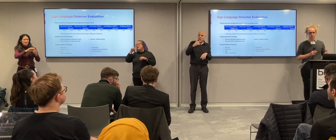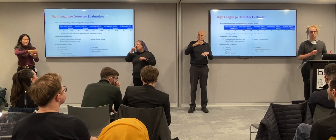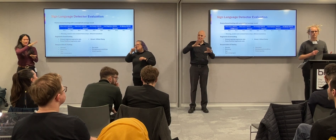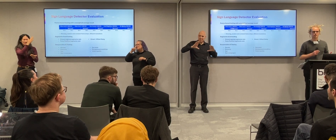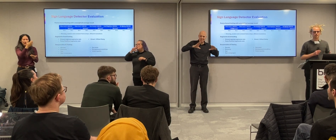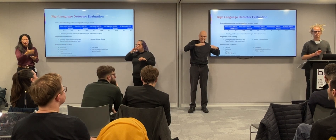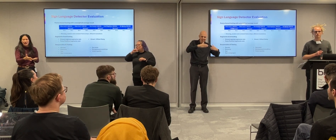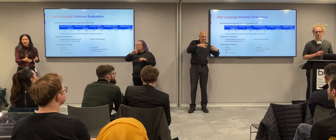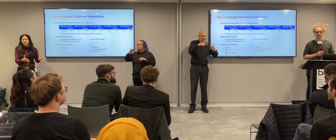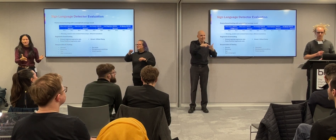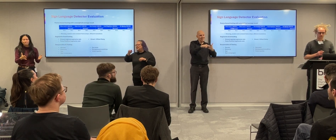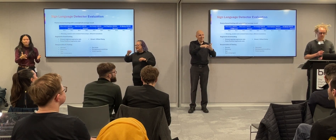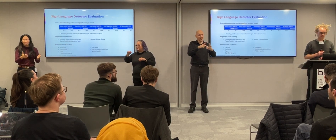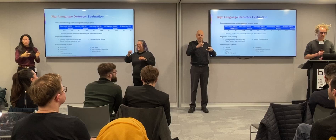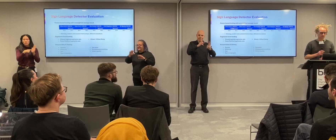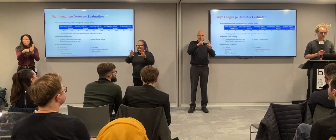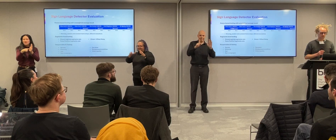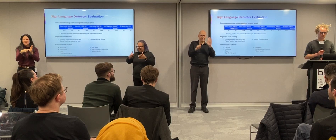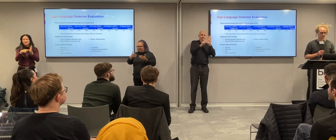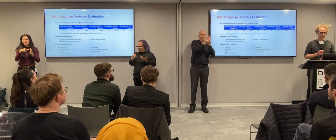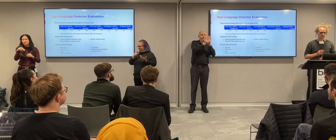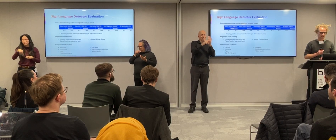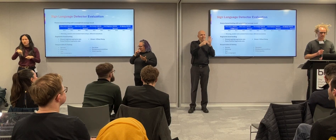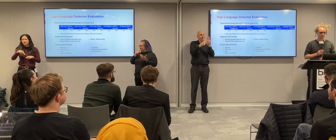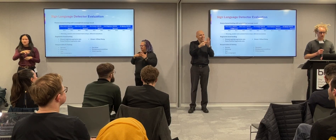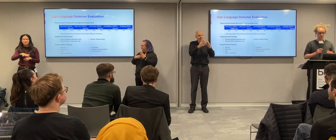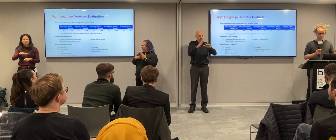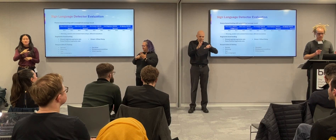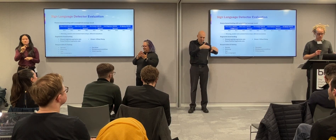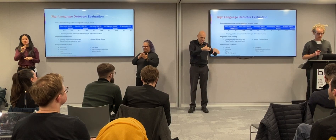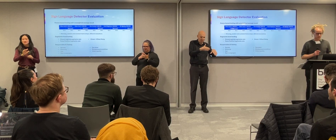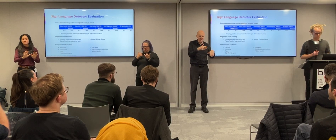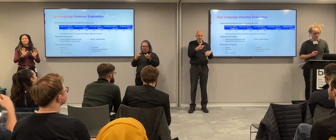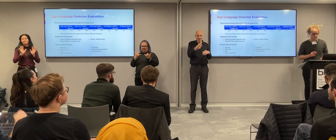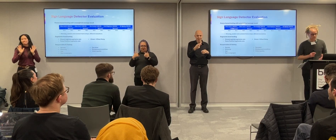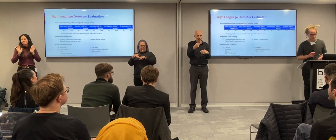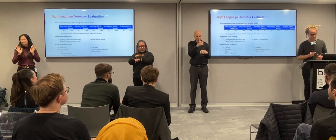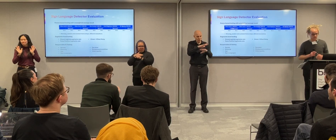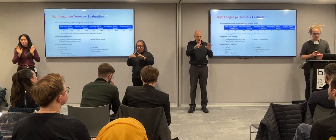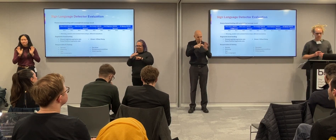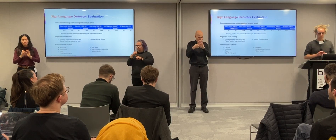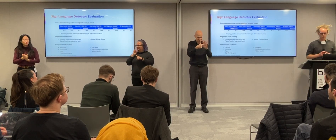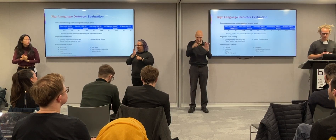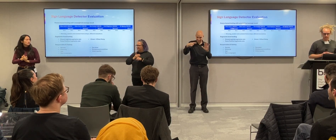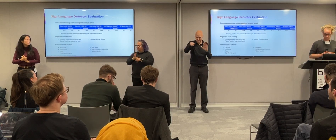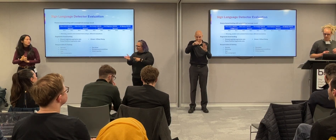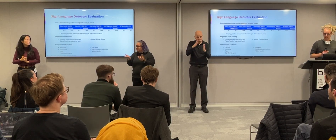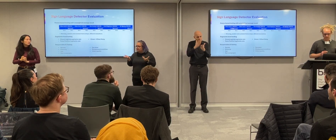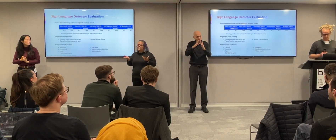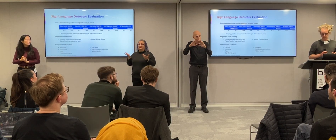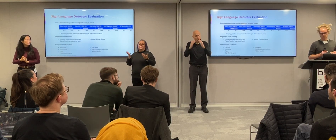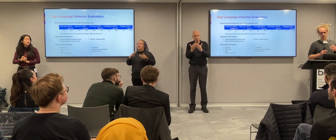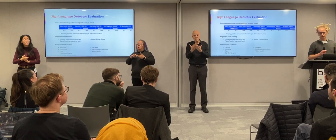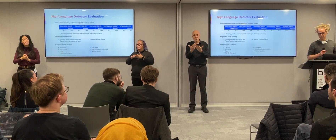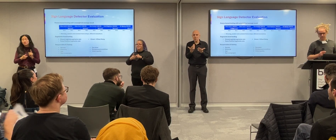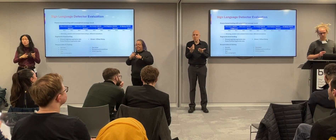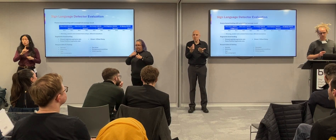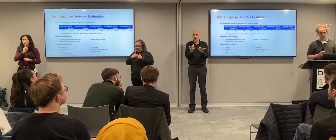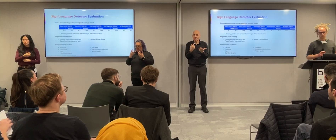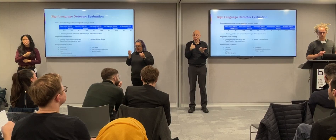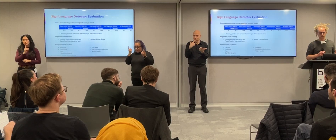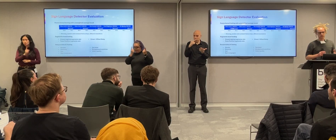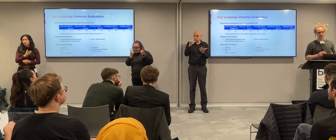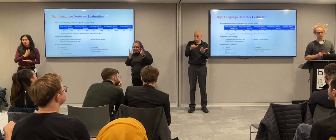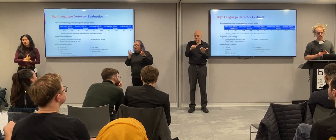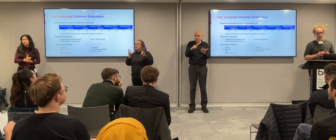like not representing the current state of the field and the current problems that we want to tackle. And indeed, that's absolutely right. I think